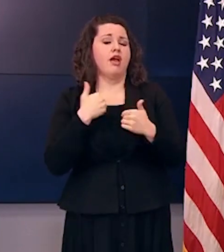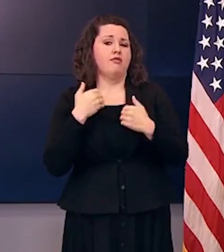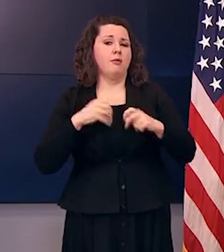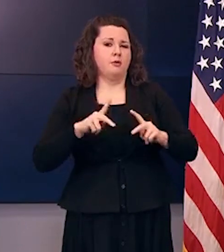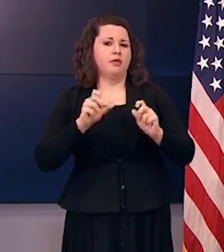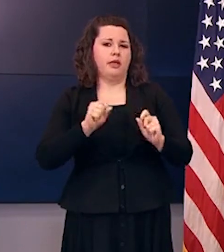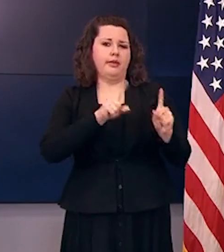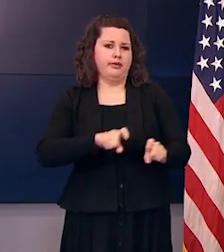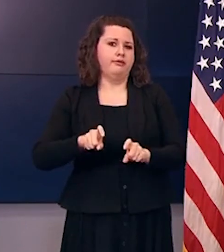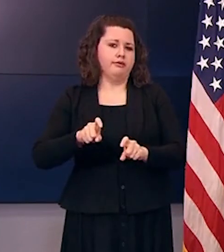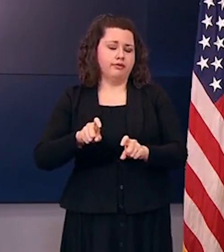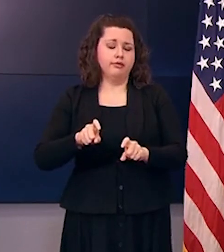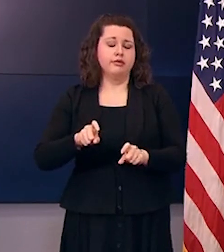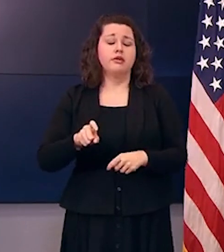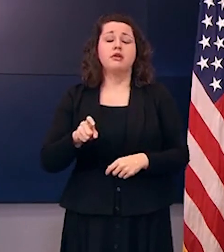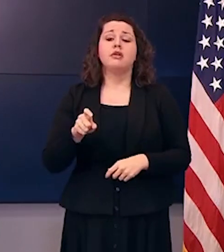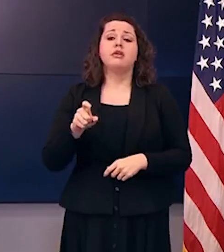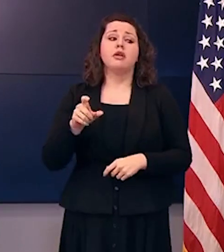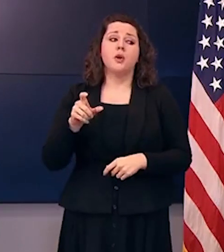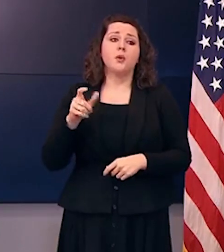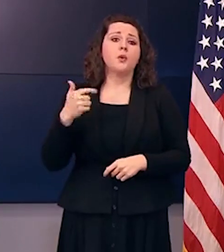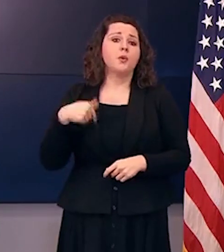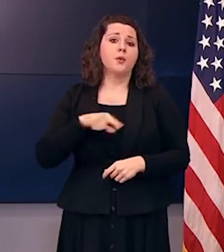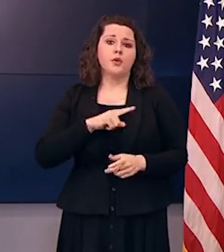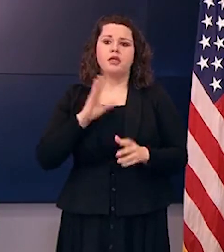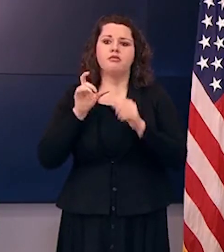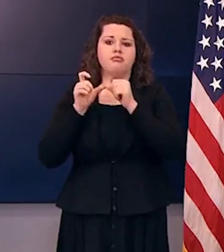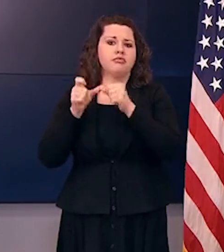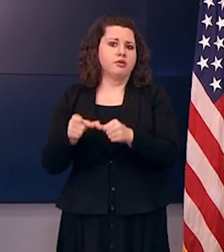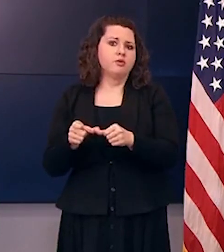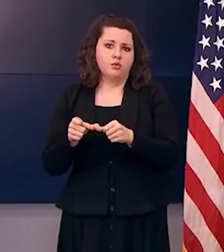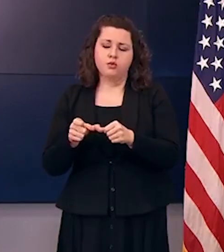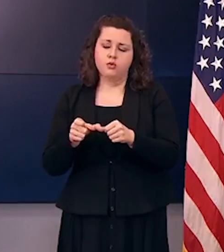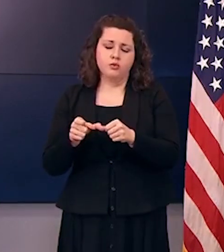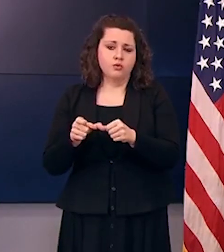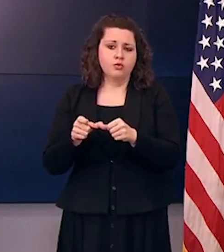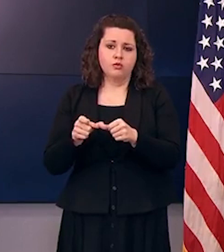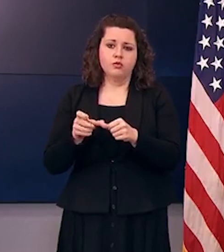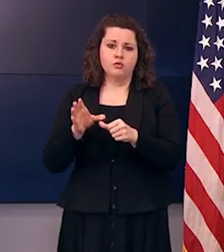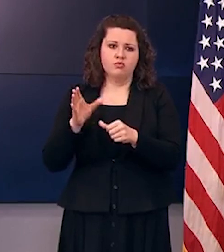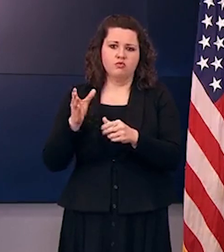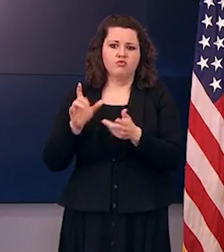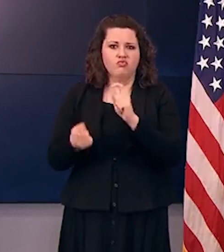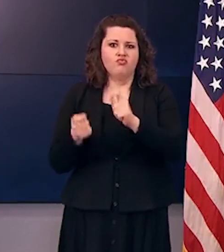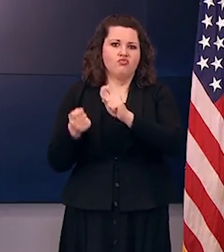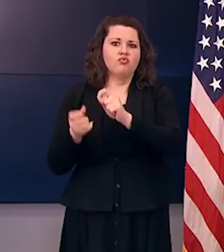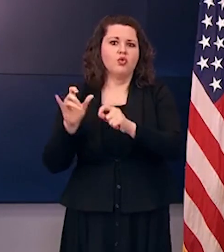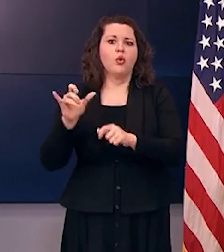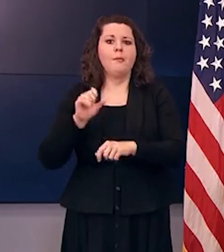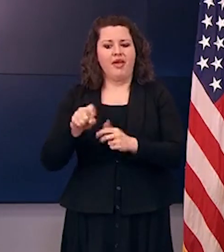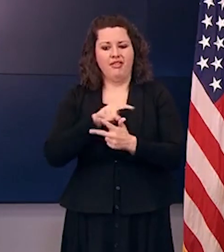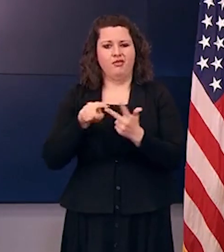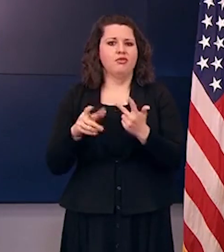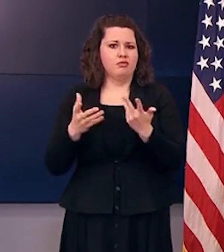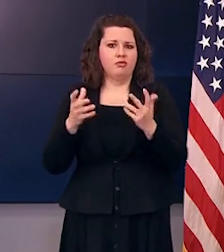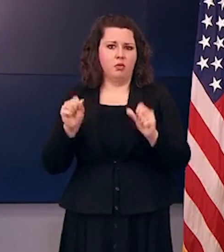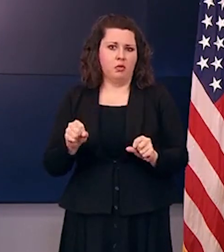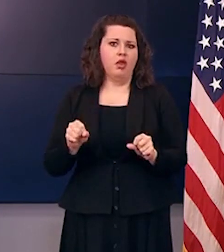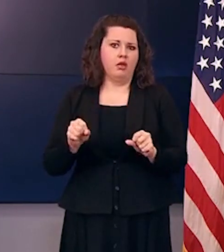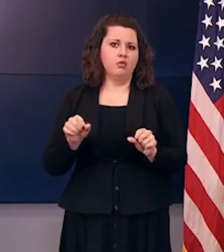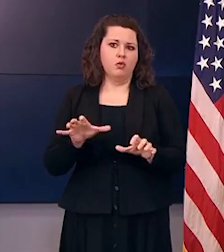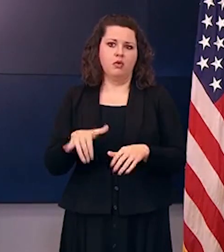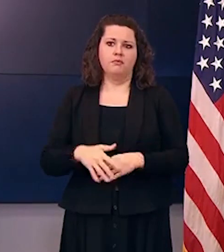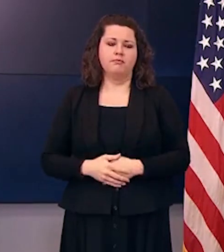to do the testing. And we'll continue to, that will continue to evolve, but right now those are 3 ways that they can complete